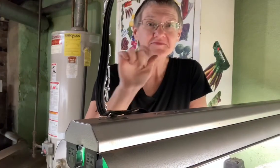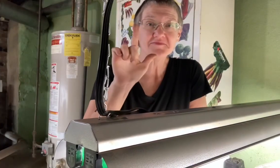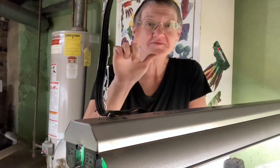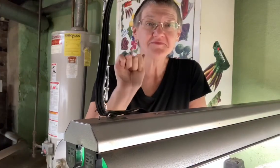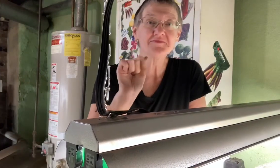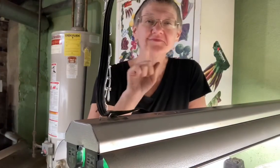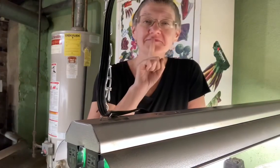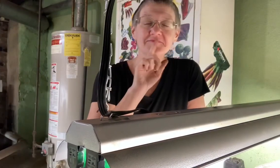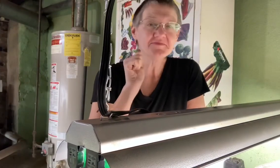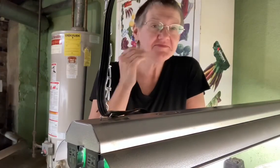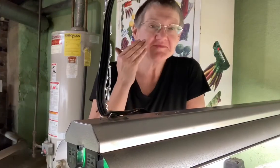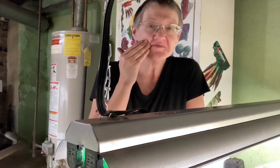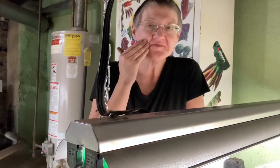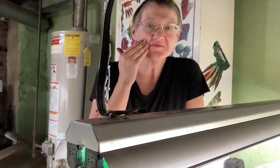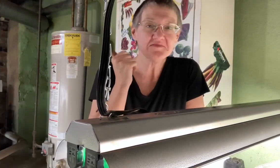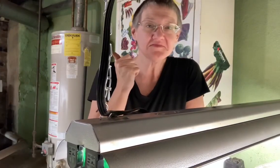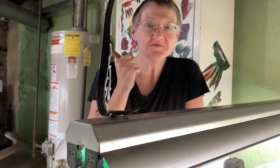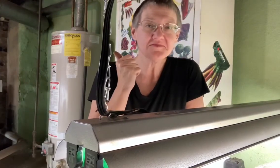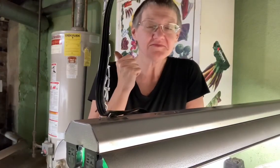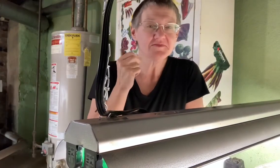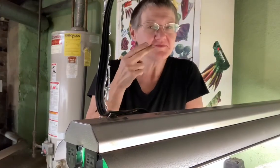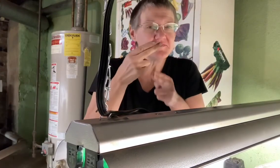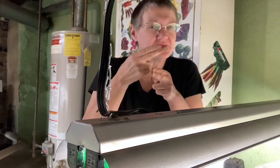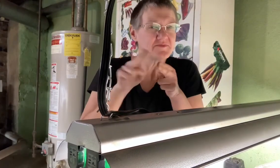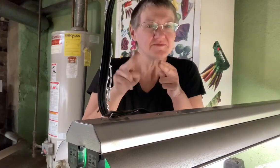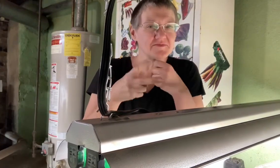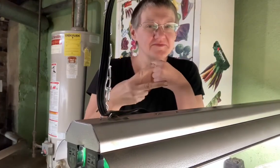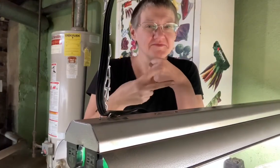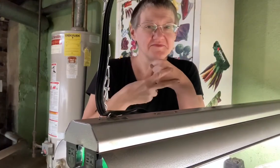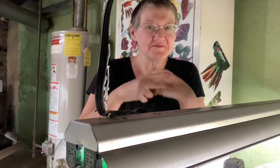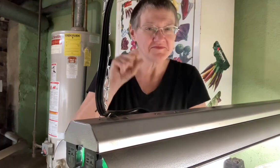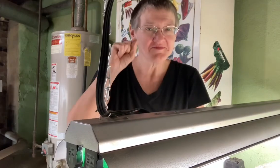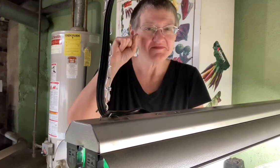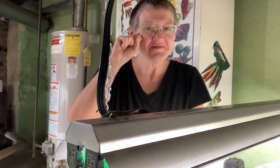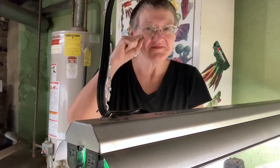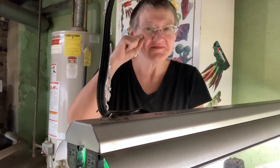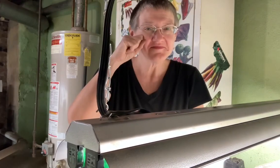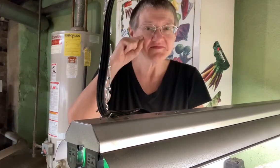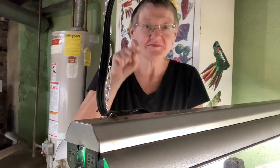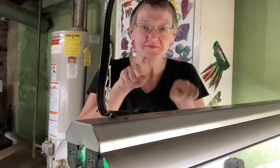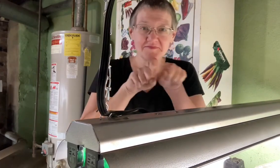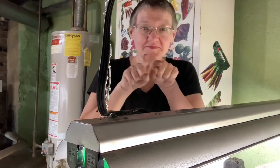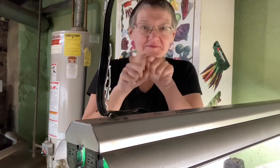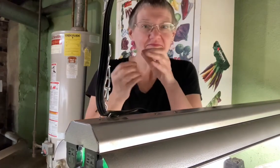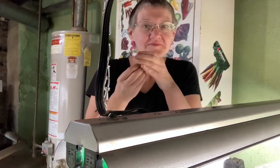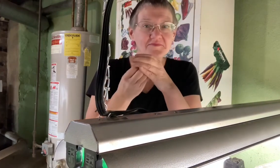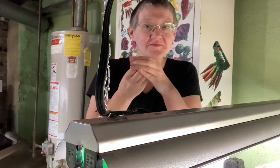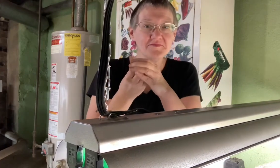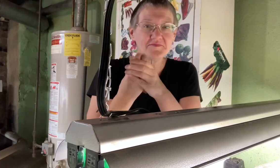Now Walla Walla are a sweet, short storage onion.